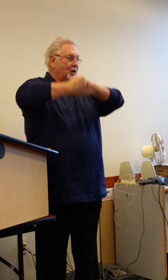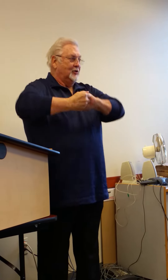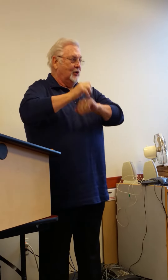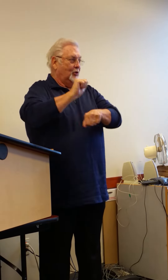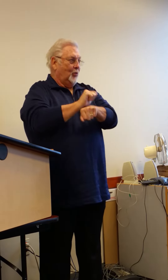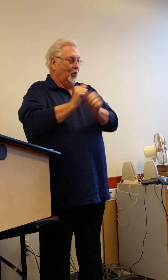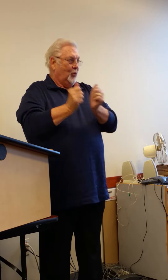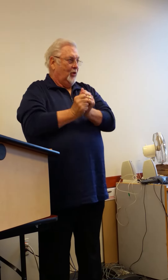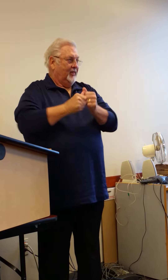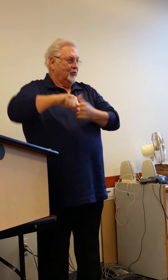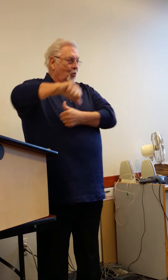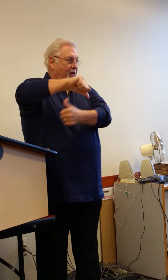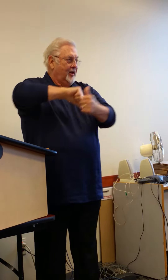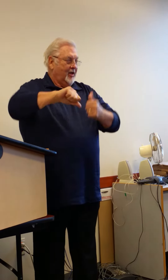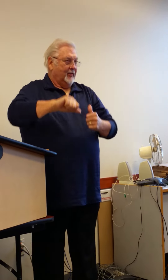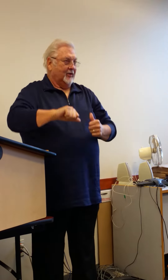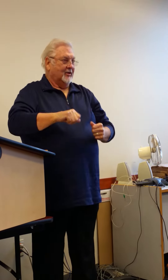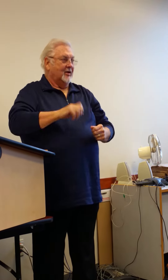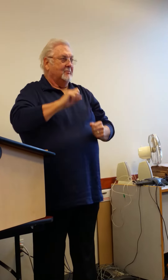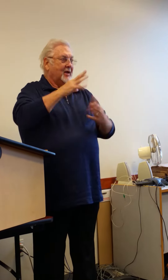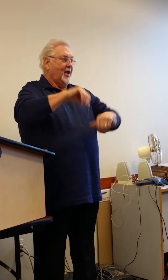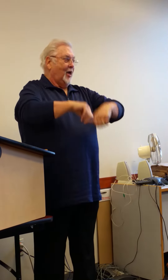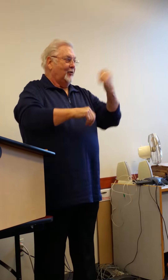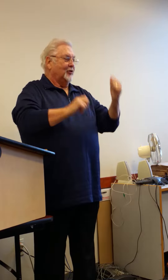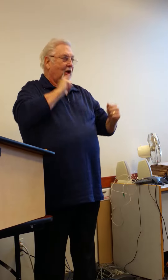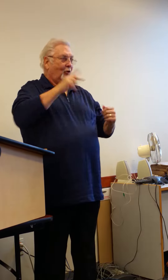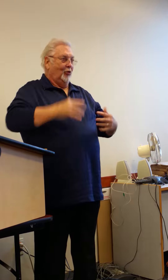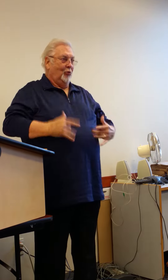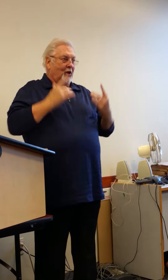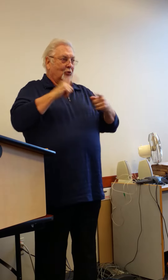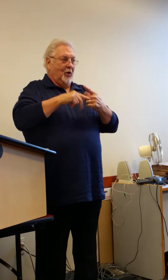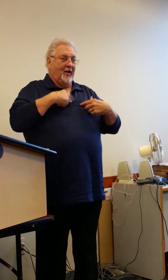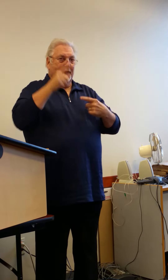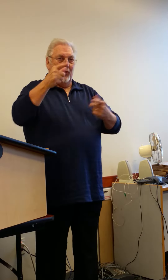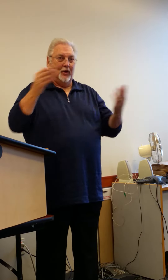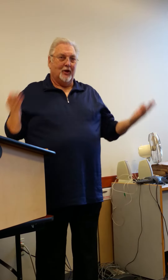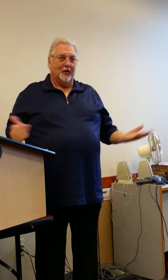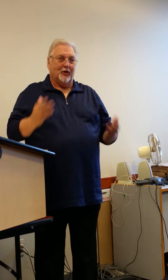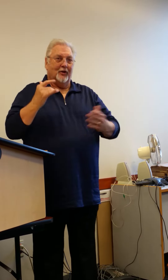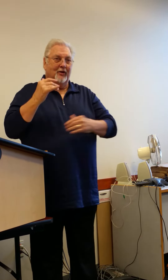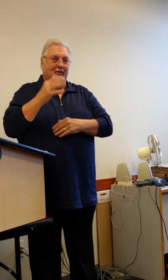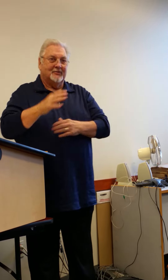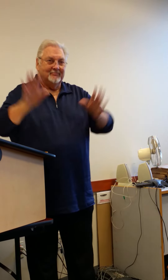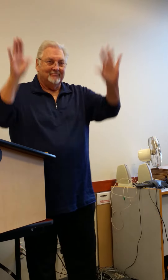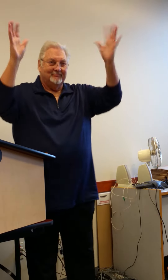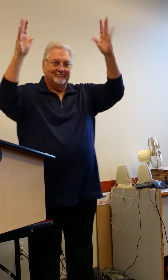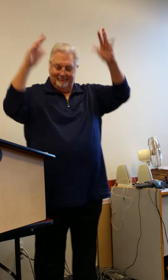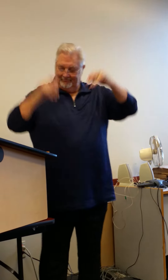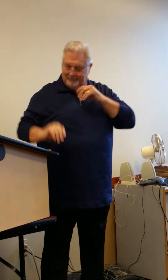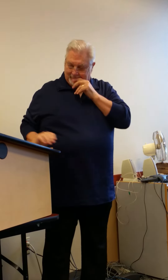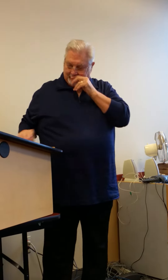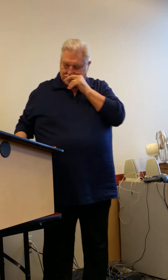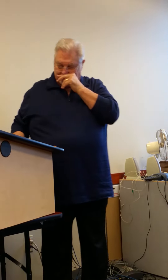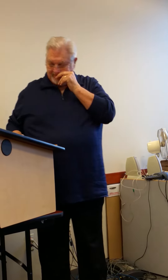partner and all work together with each other. And many others are thrilled to have her here. So thank you,